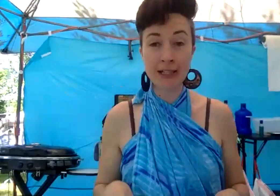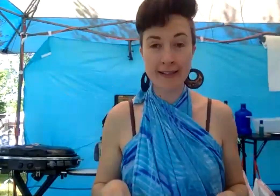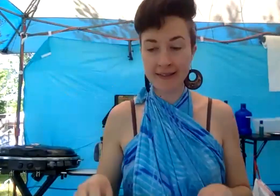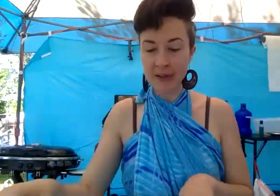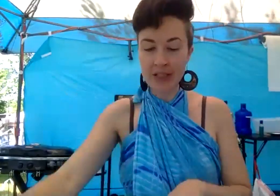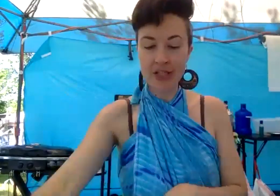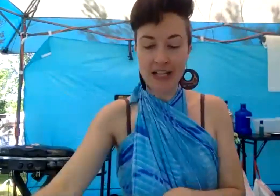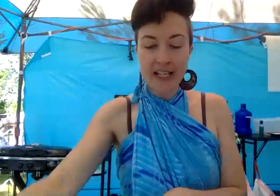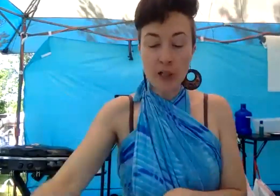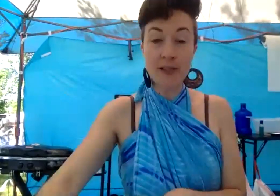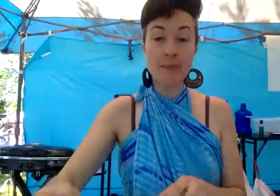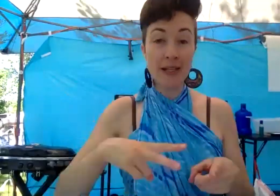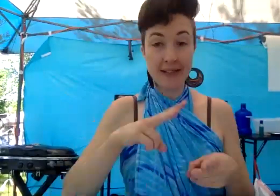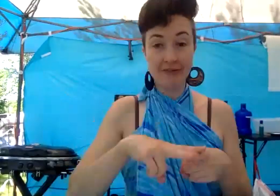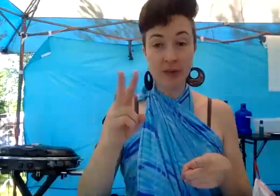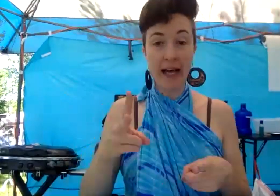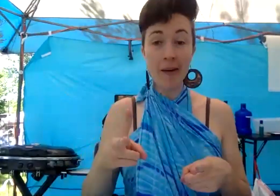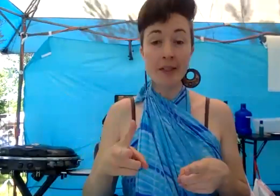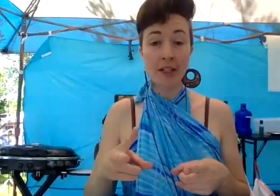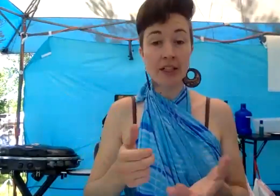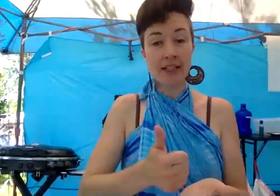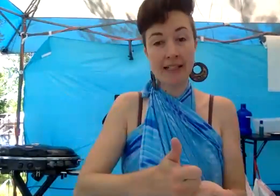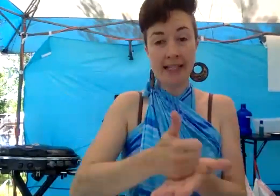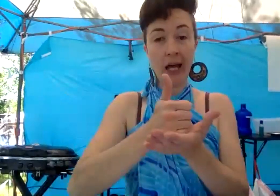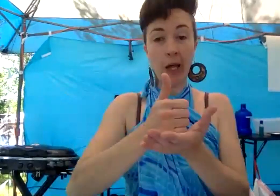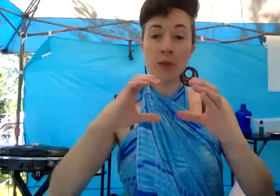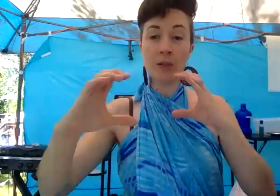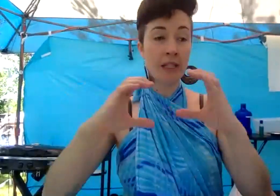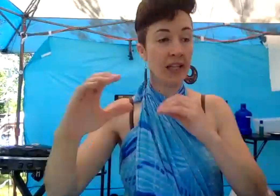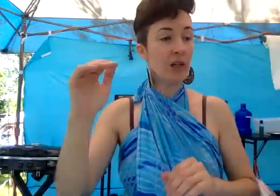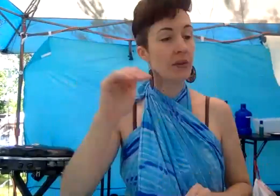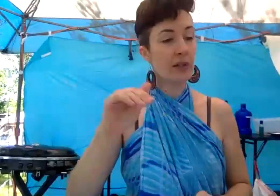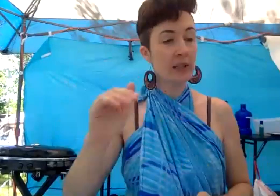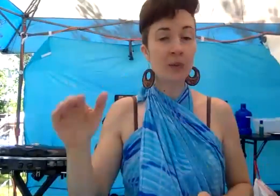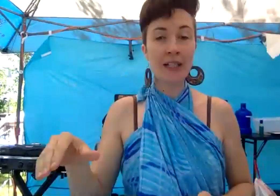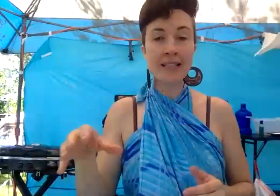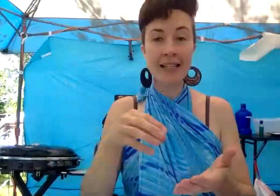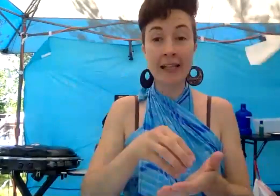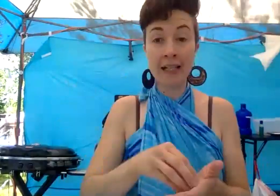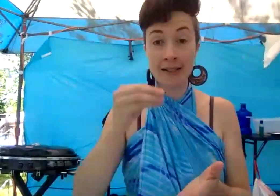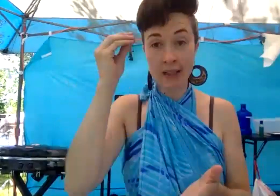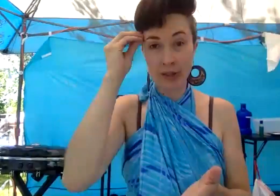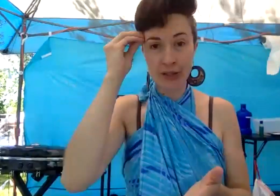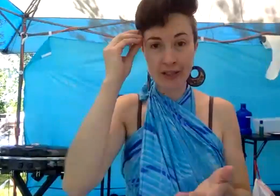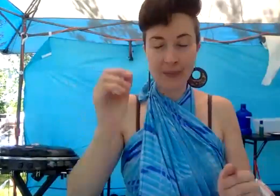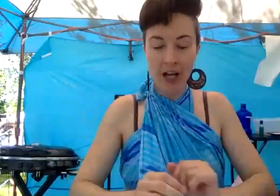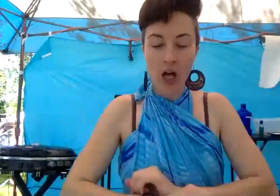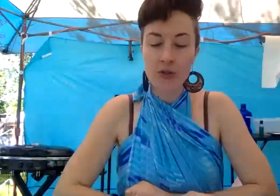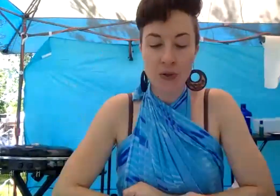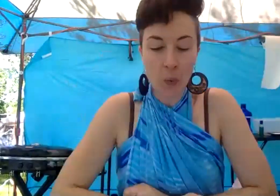Sign Language, using basic vocabulary to help you communicate with your little ones and enhance their learning. So what